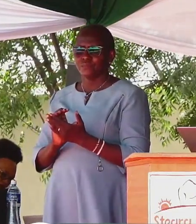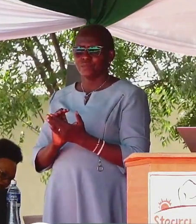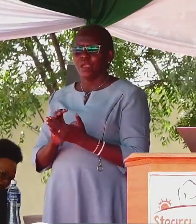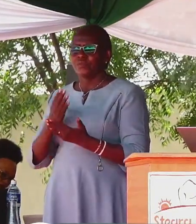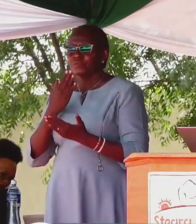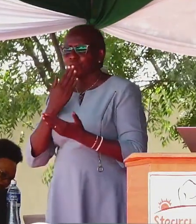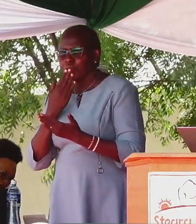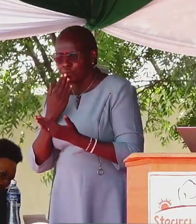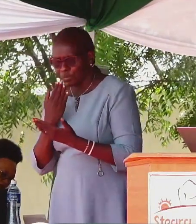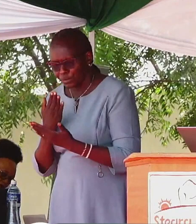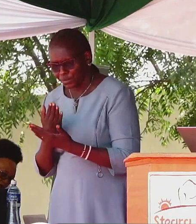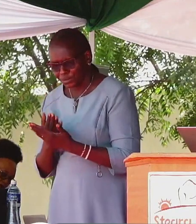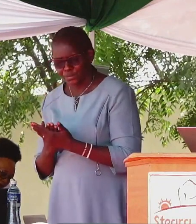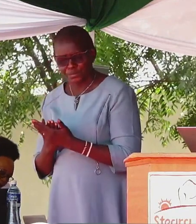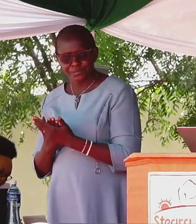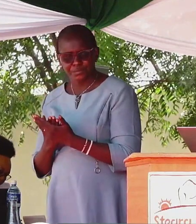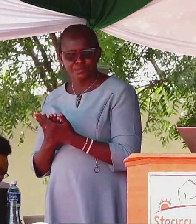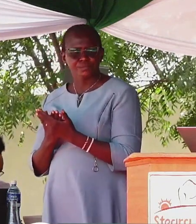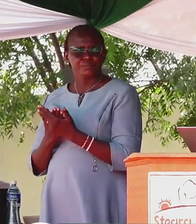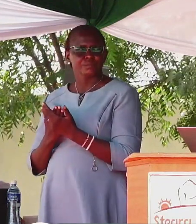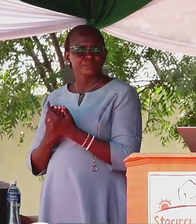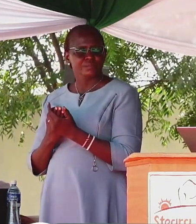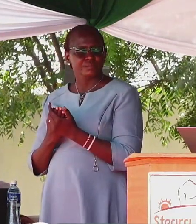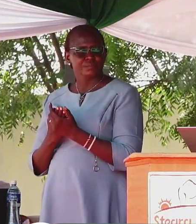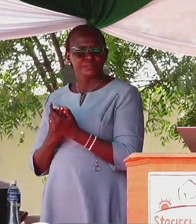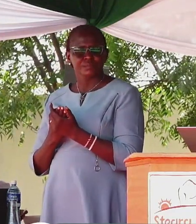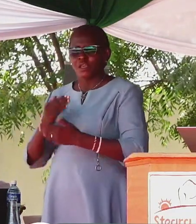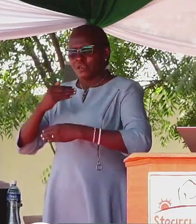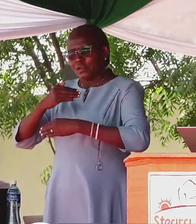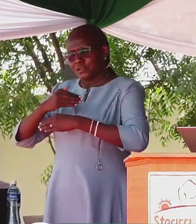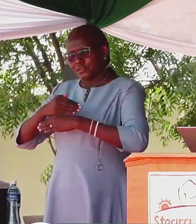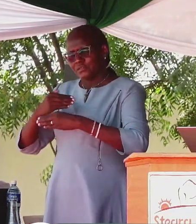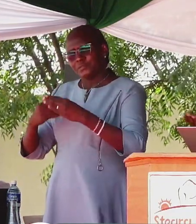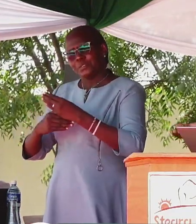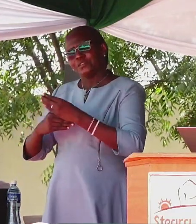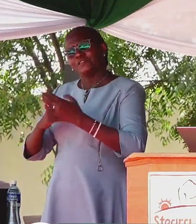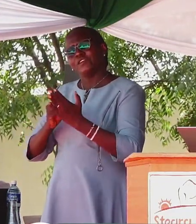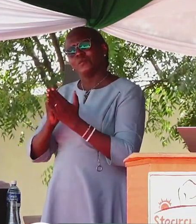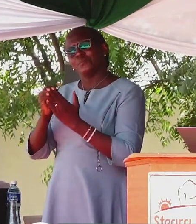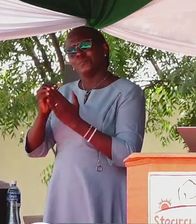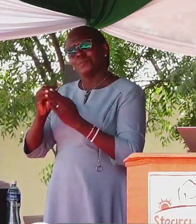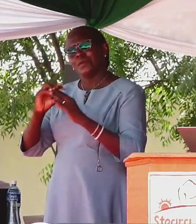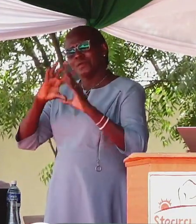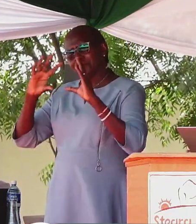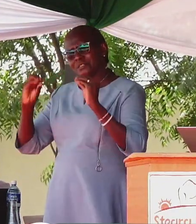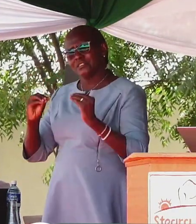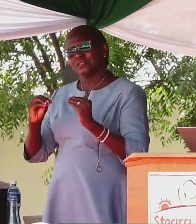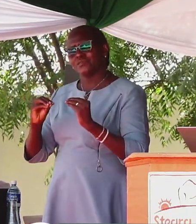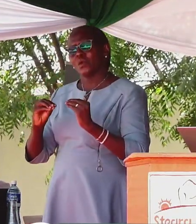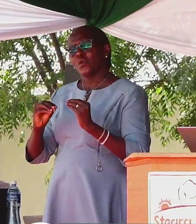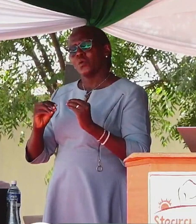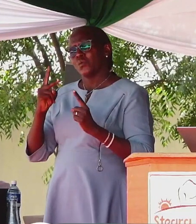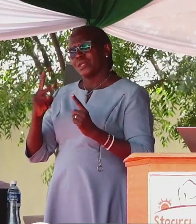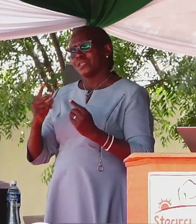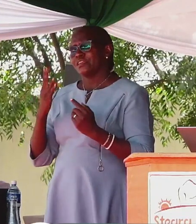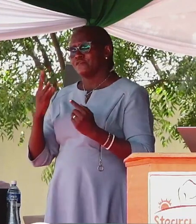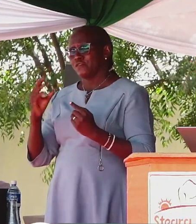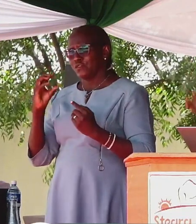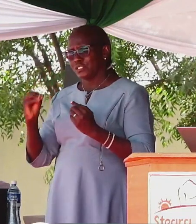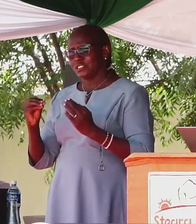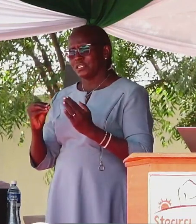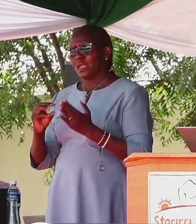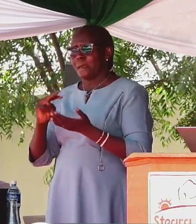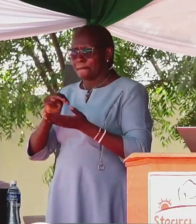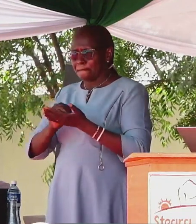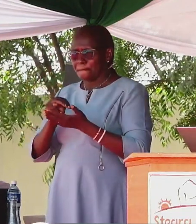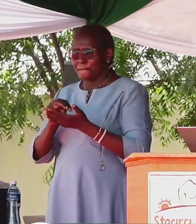Thank you. So our infrastructure development budget is around 140 million, and I already